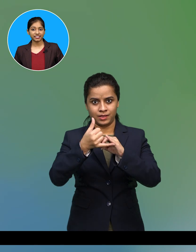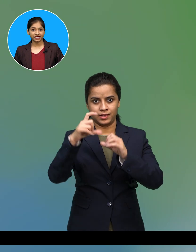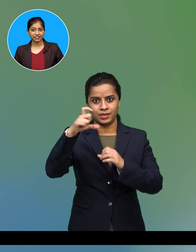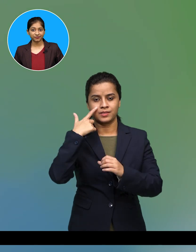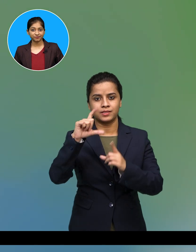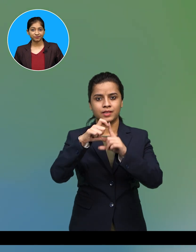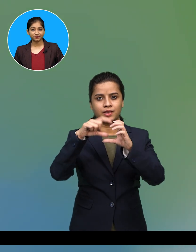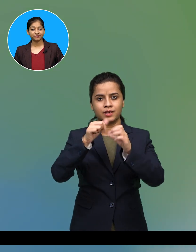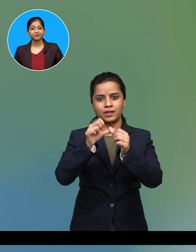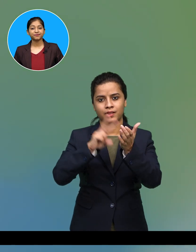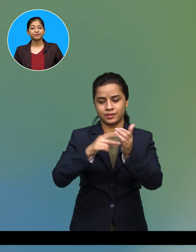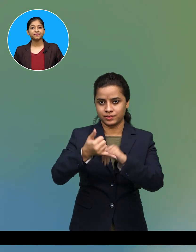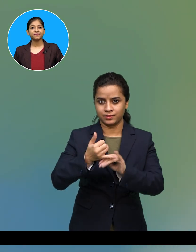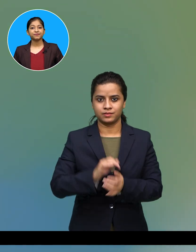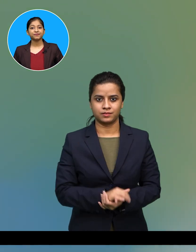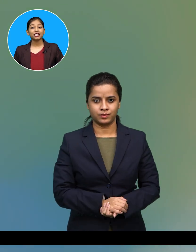acidans.